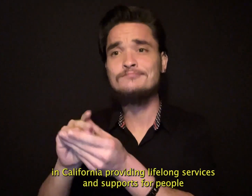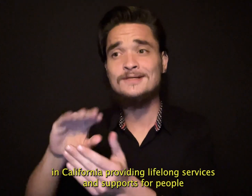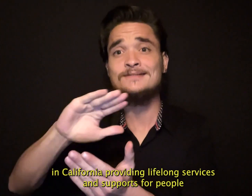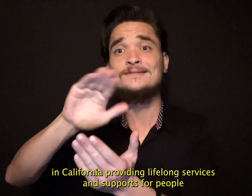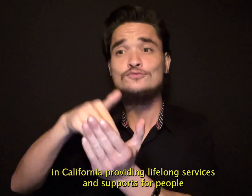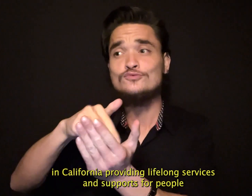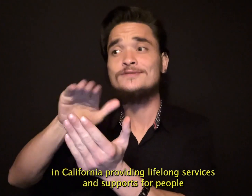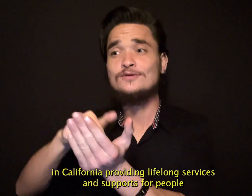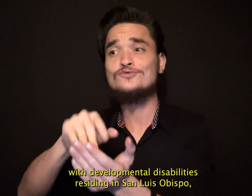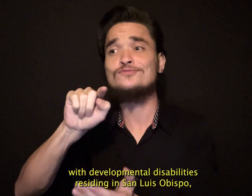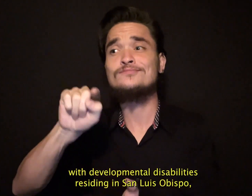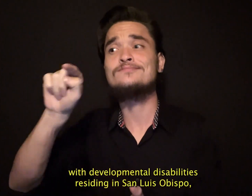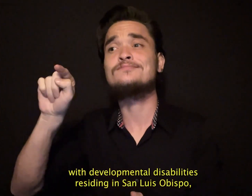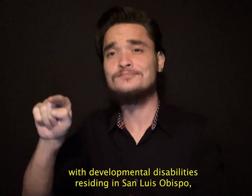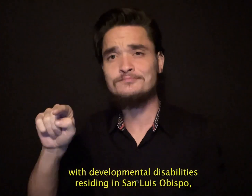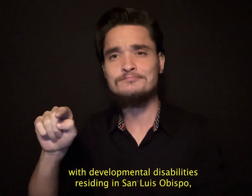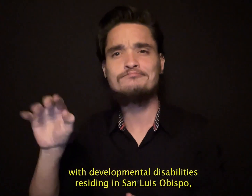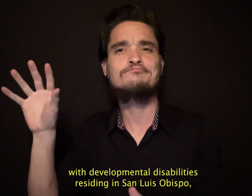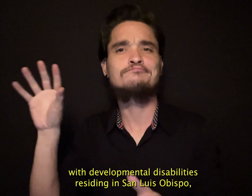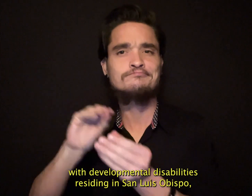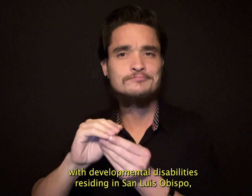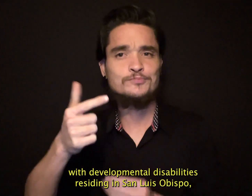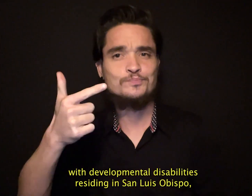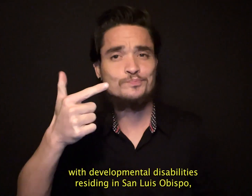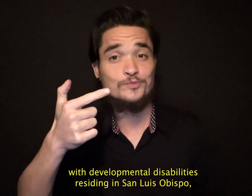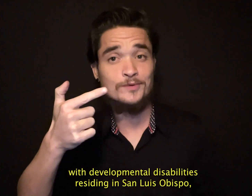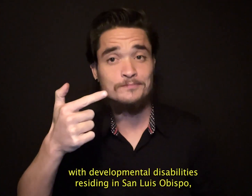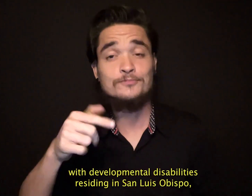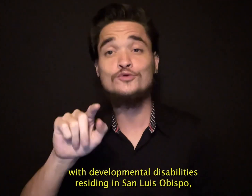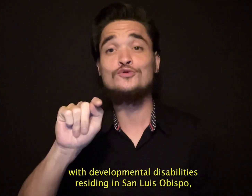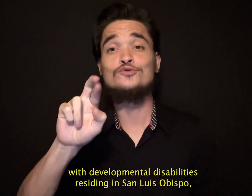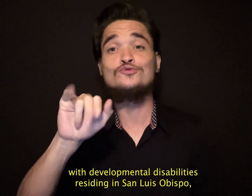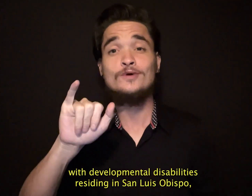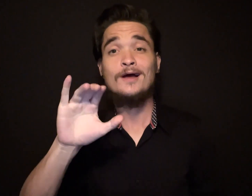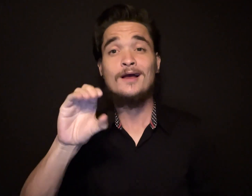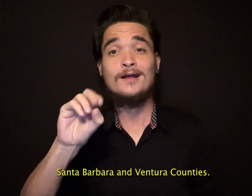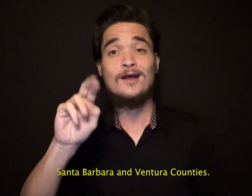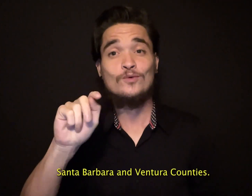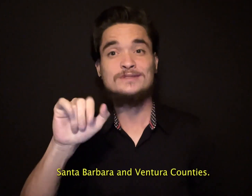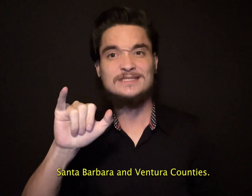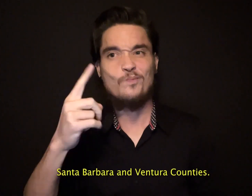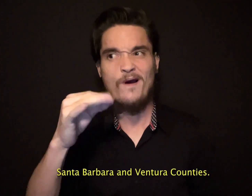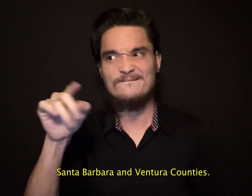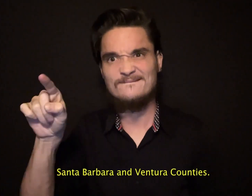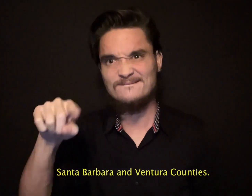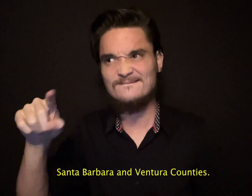and supports for people with developmental disabilities residing in San Luis Obispo, Santa Barbara, and